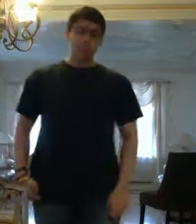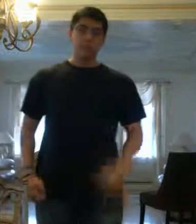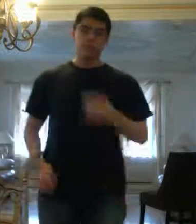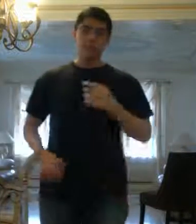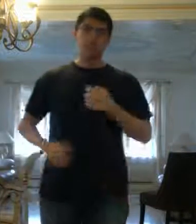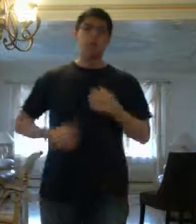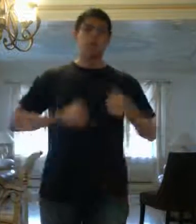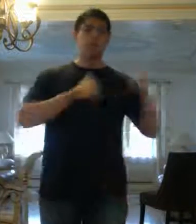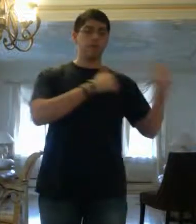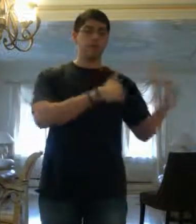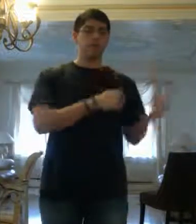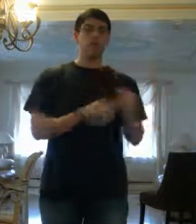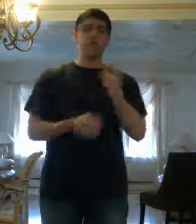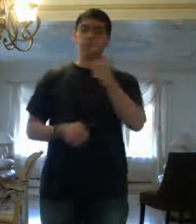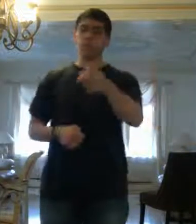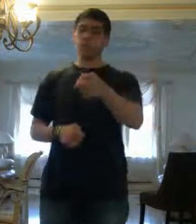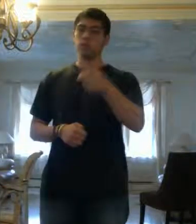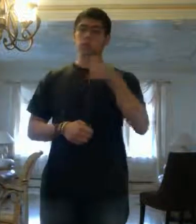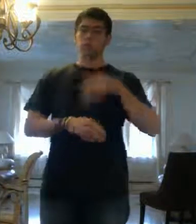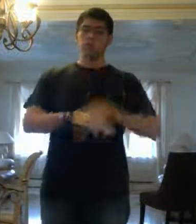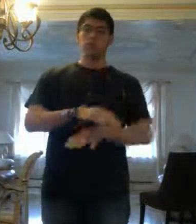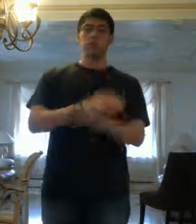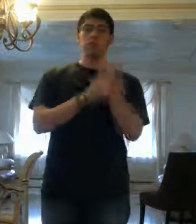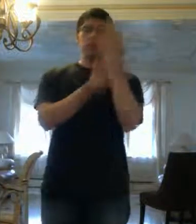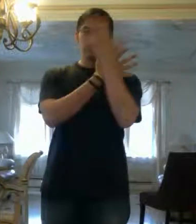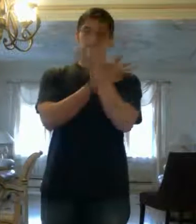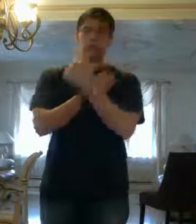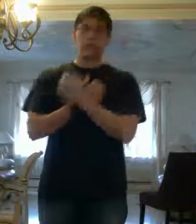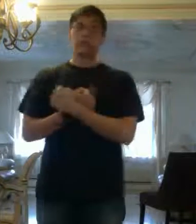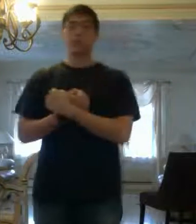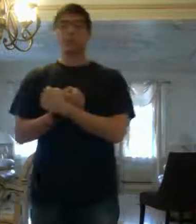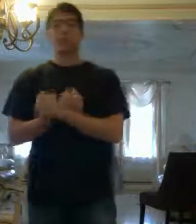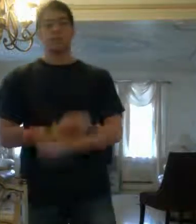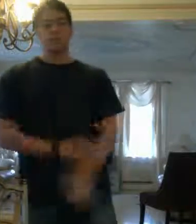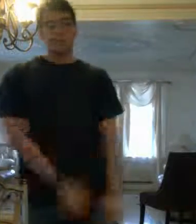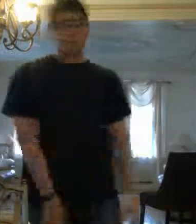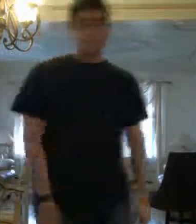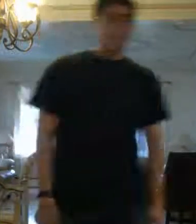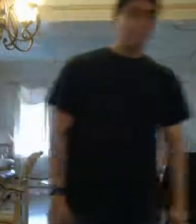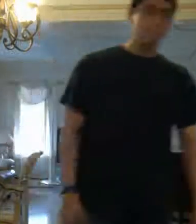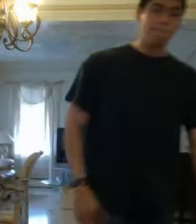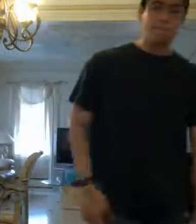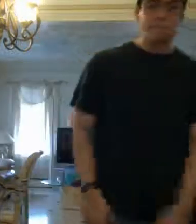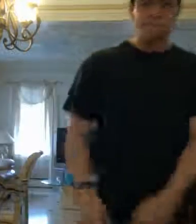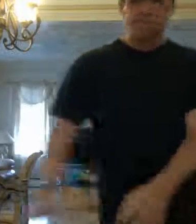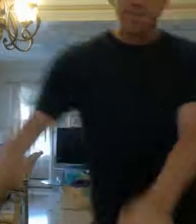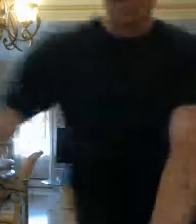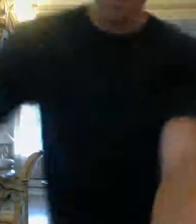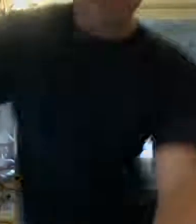I'll follow you into the dark Yay! That was so good